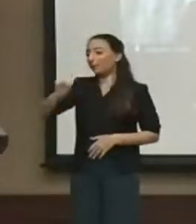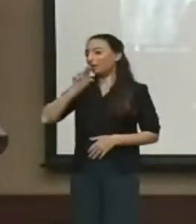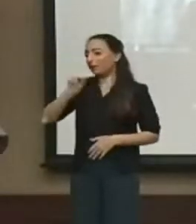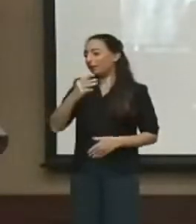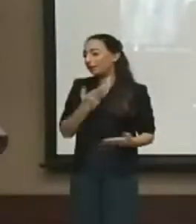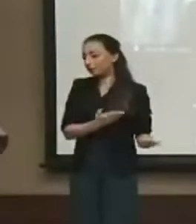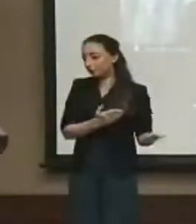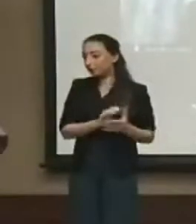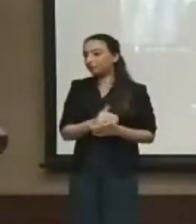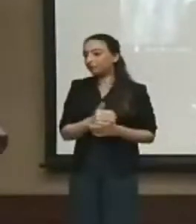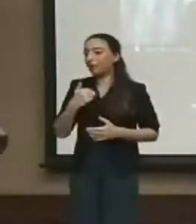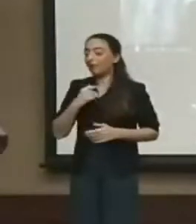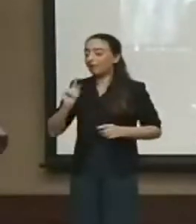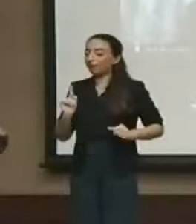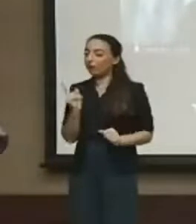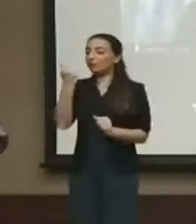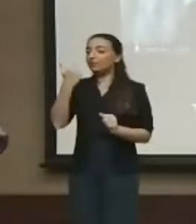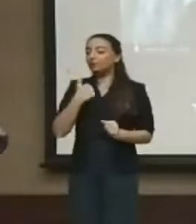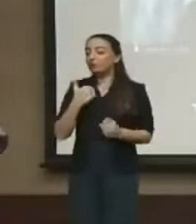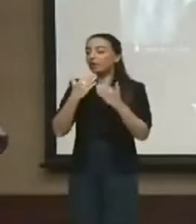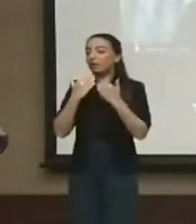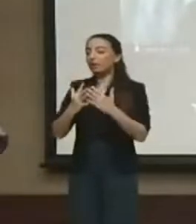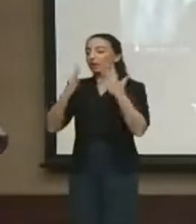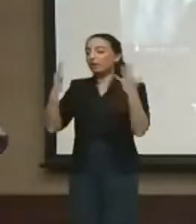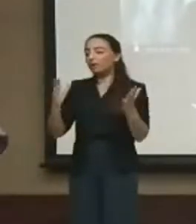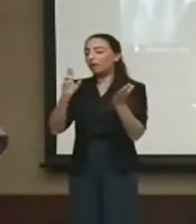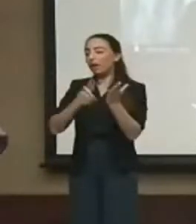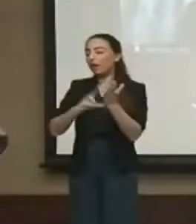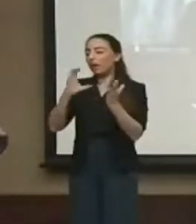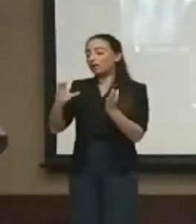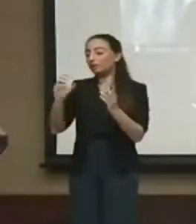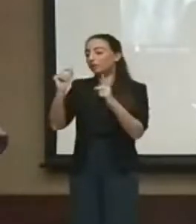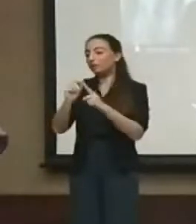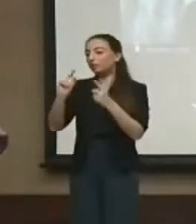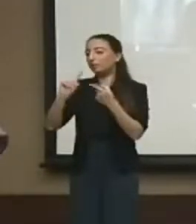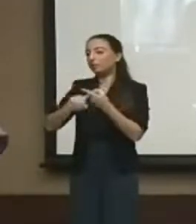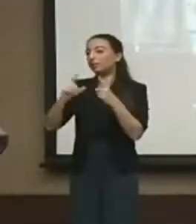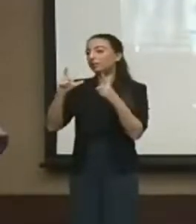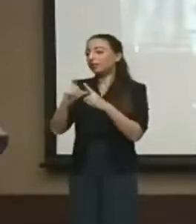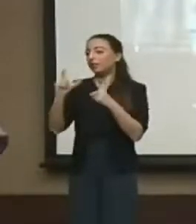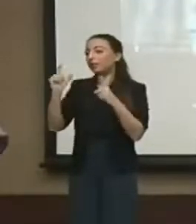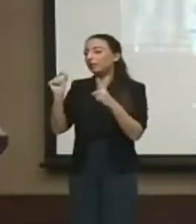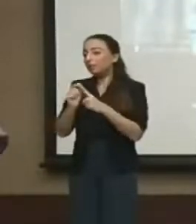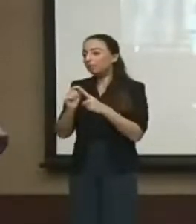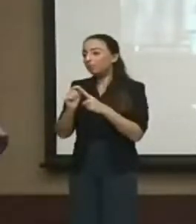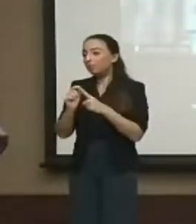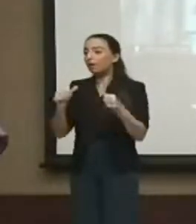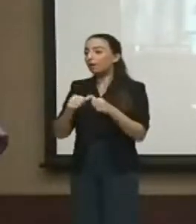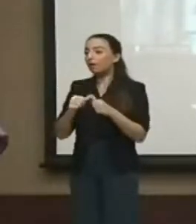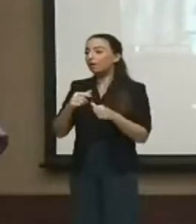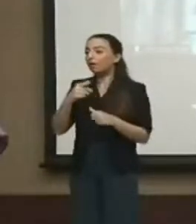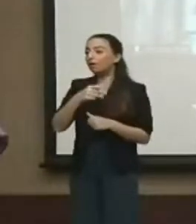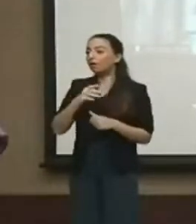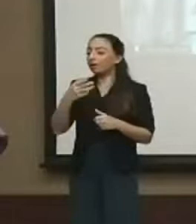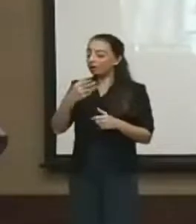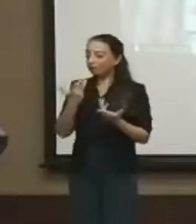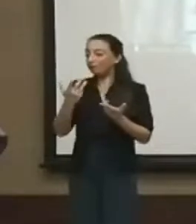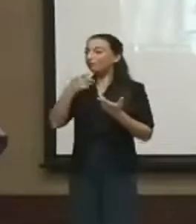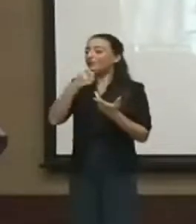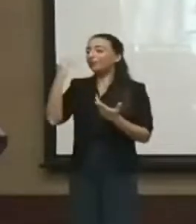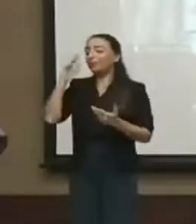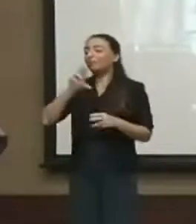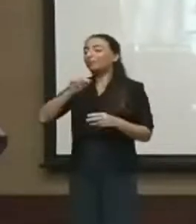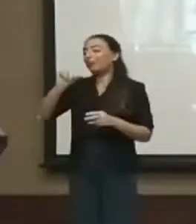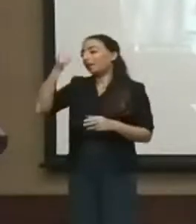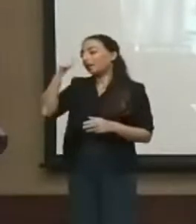NCP EUDP or Arman Ali ji, Executive Director, Ko Surya Adakartihun for inviting